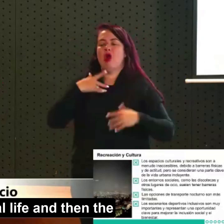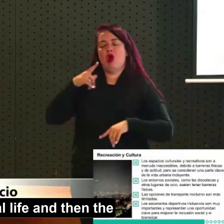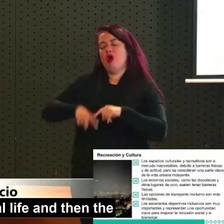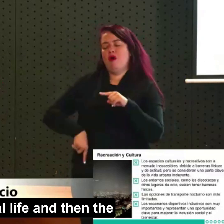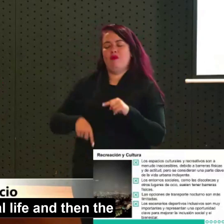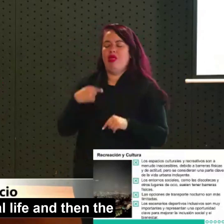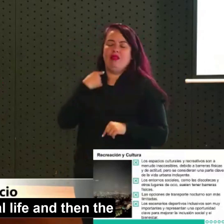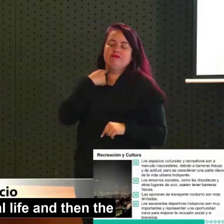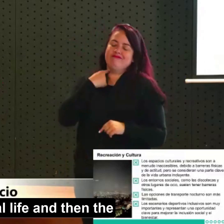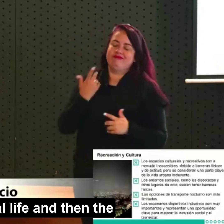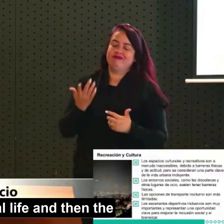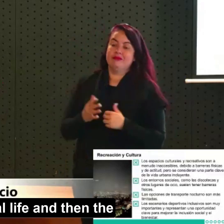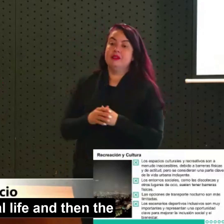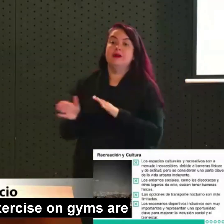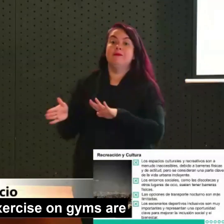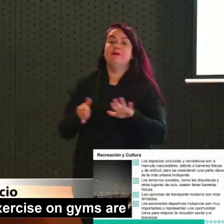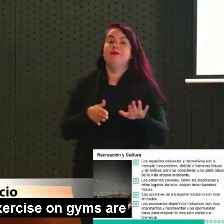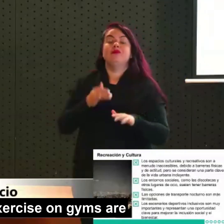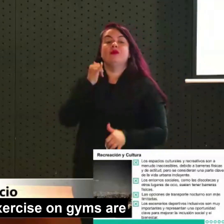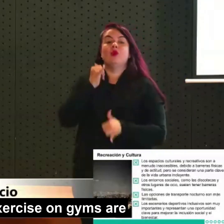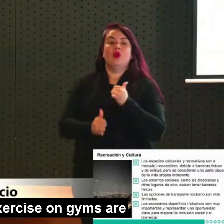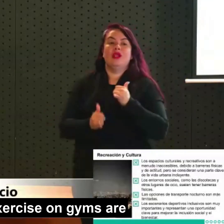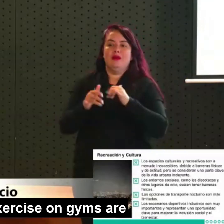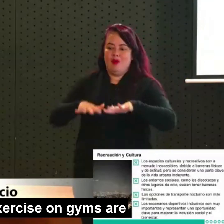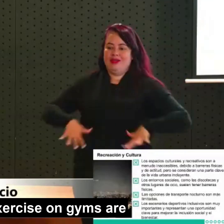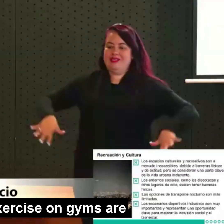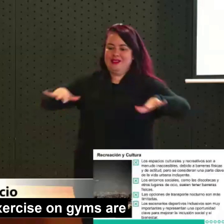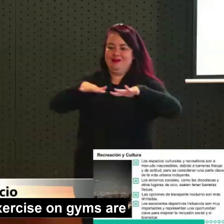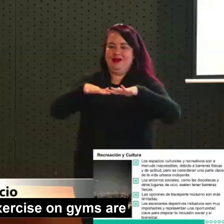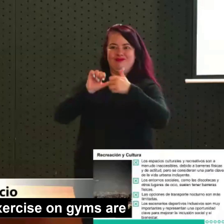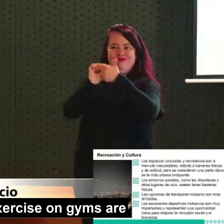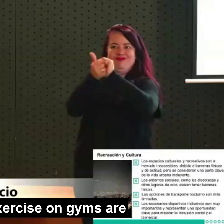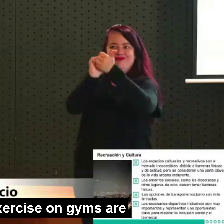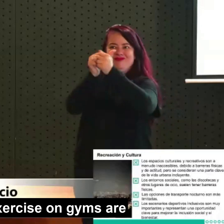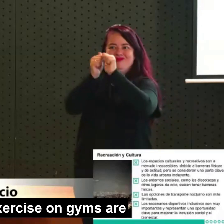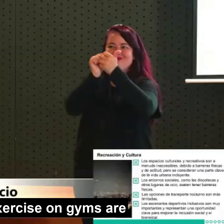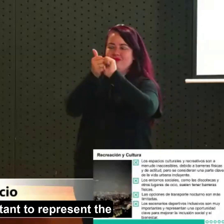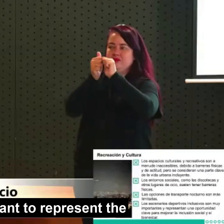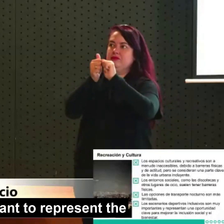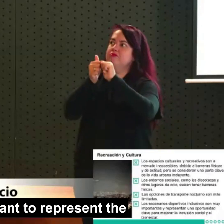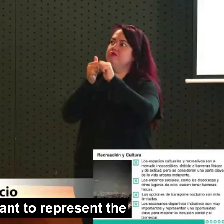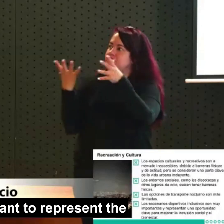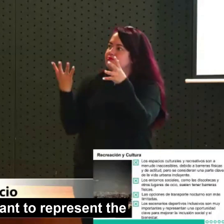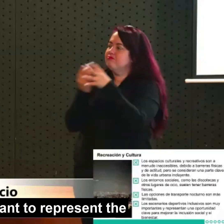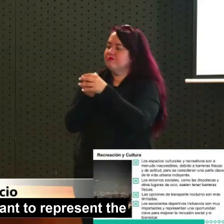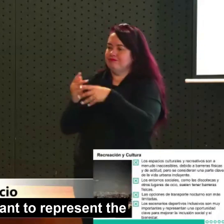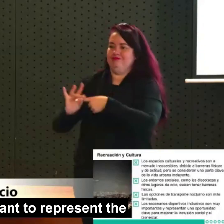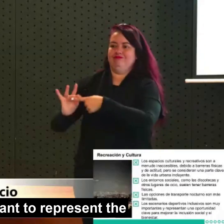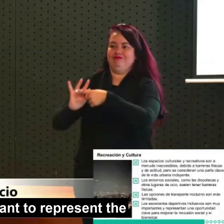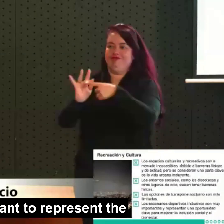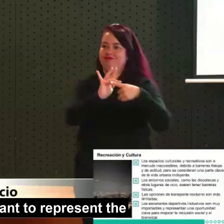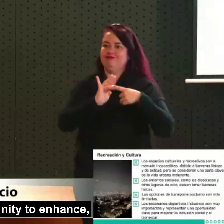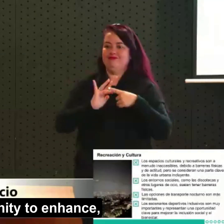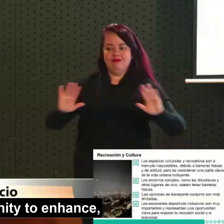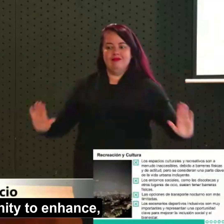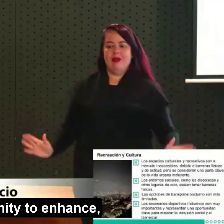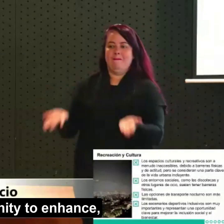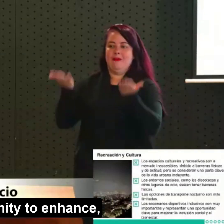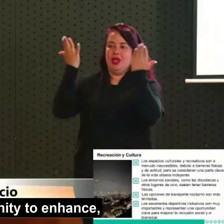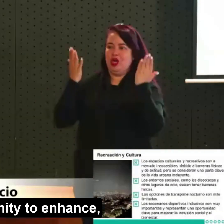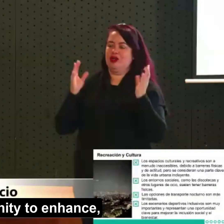that is real life. And then the inclusive exercise and gyms are very important to represent a